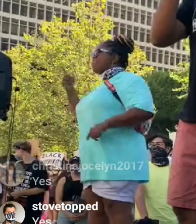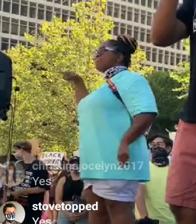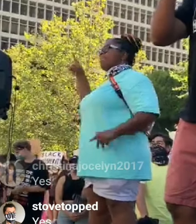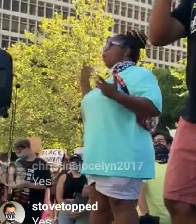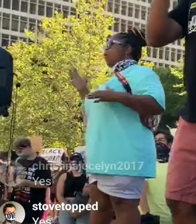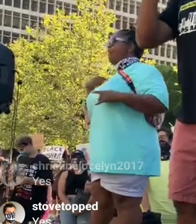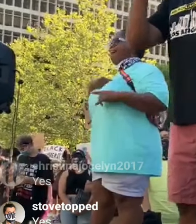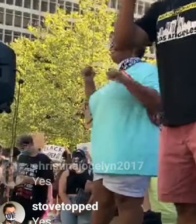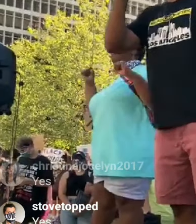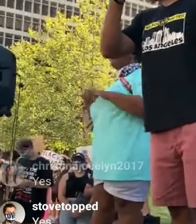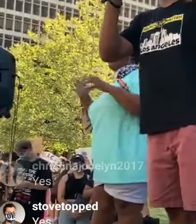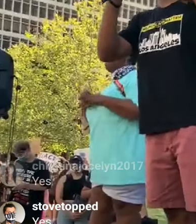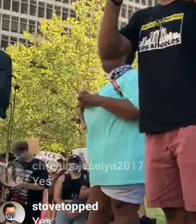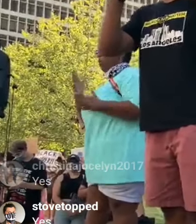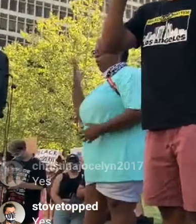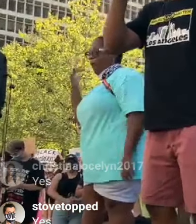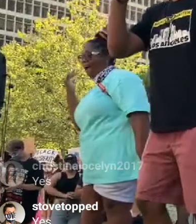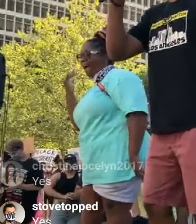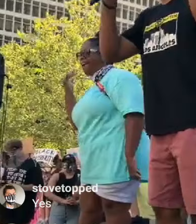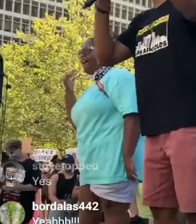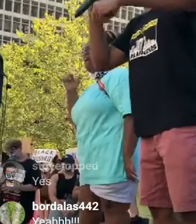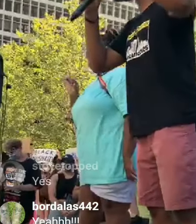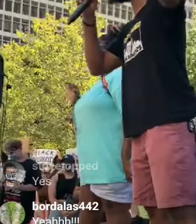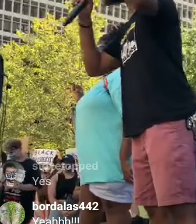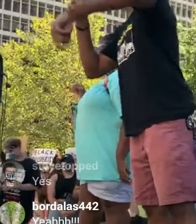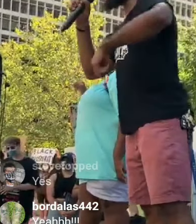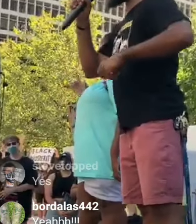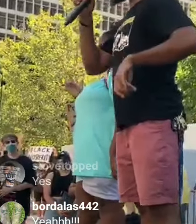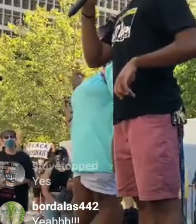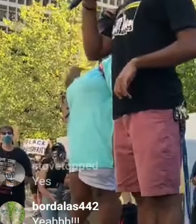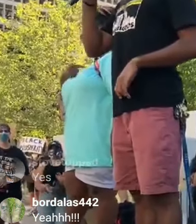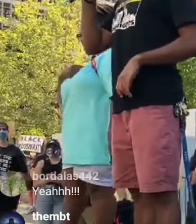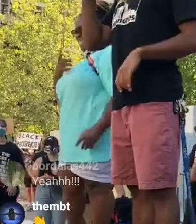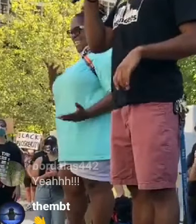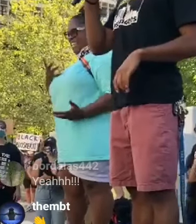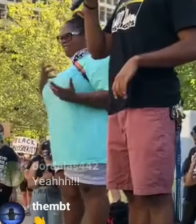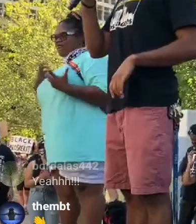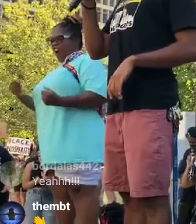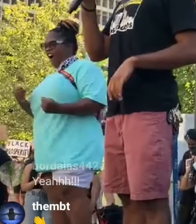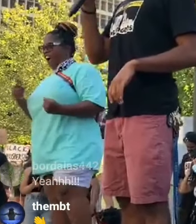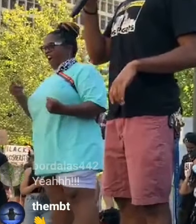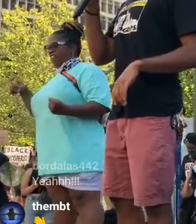right? And that tells me they feel our fucking presence, right?